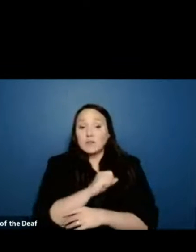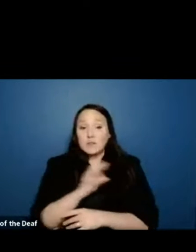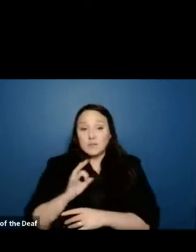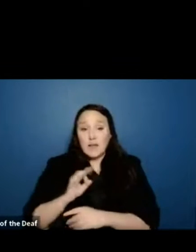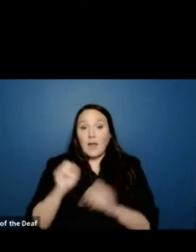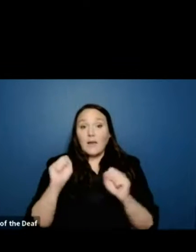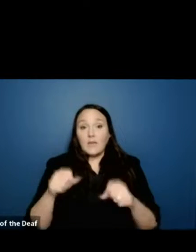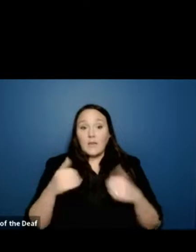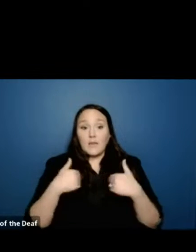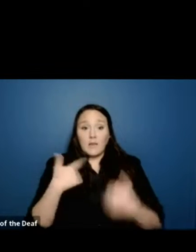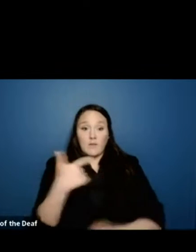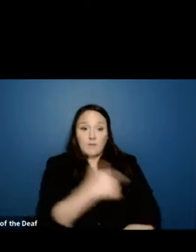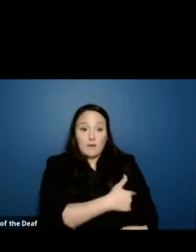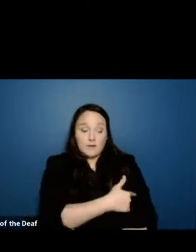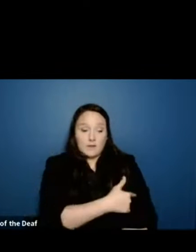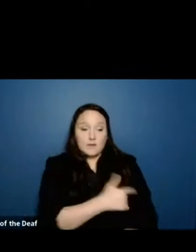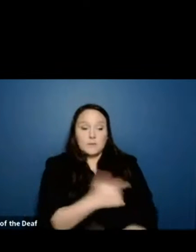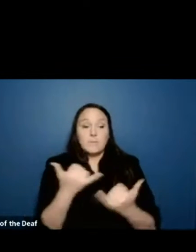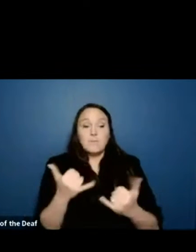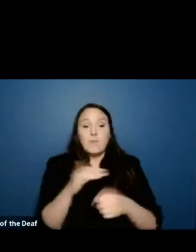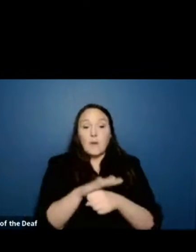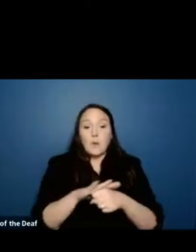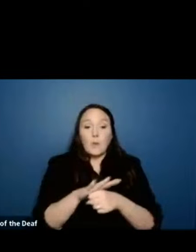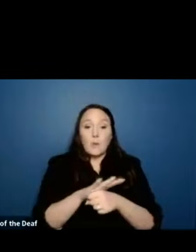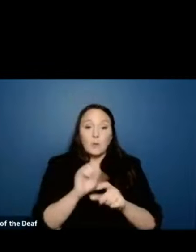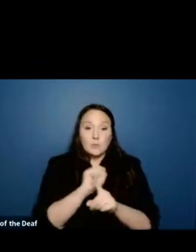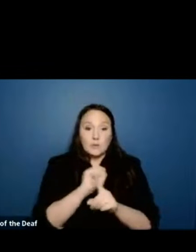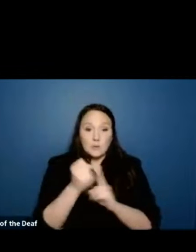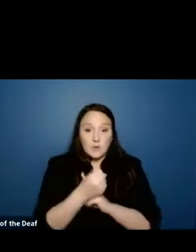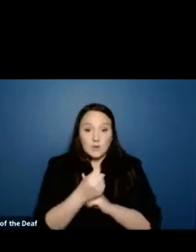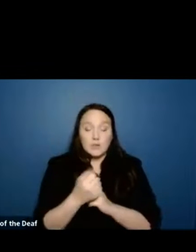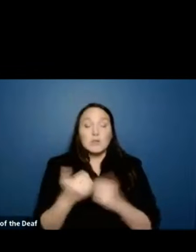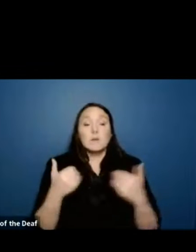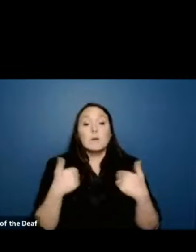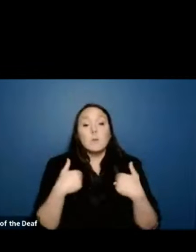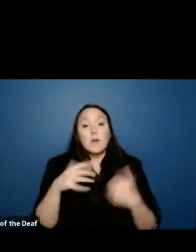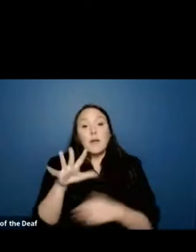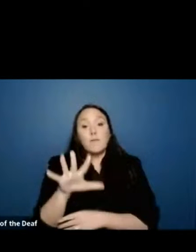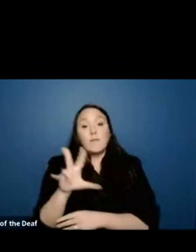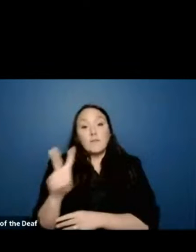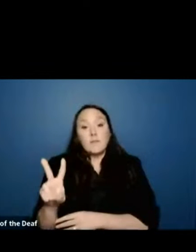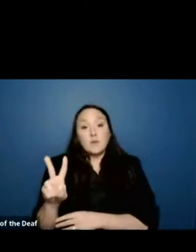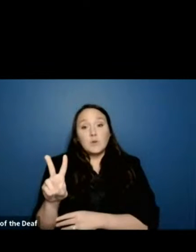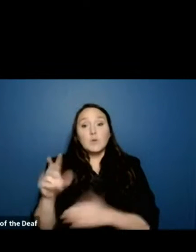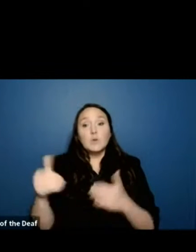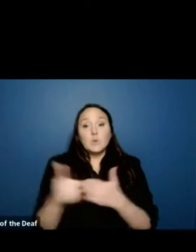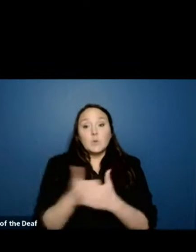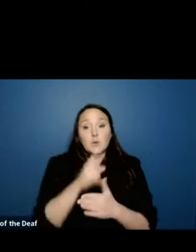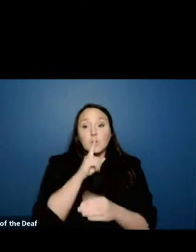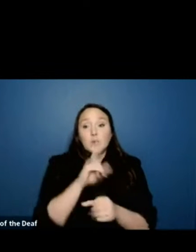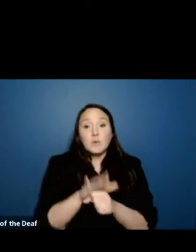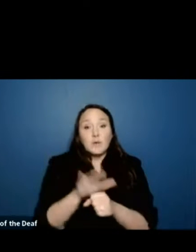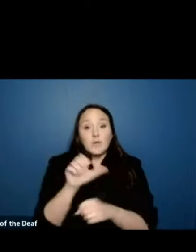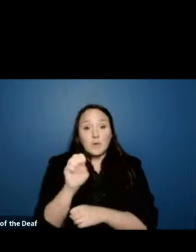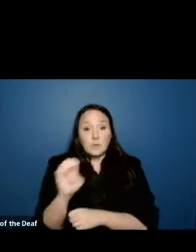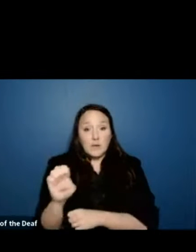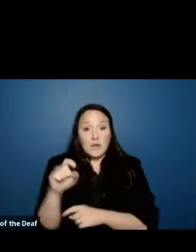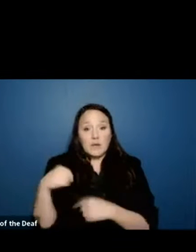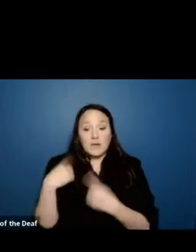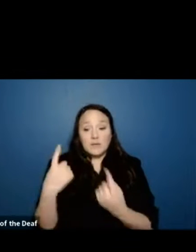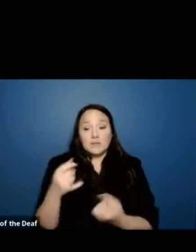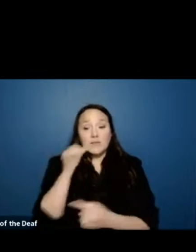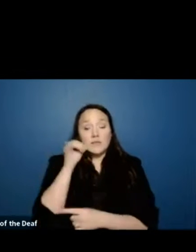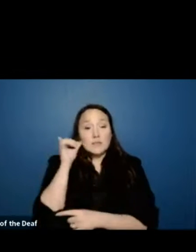vaccine. And now we'll move on to the local situation. We have 52 new confirmed cases since